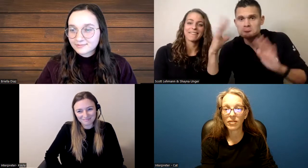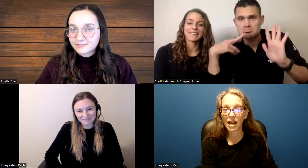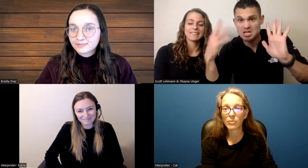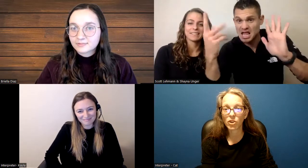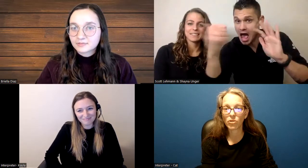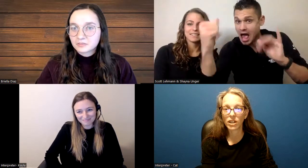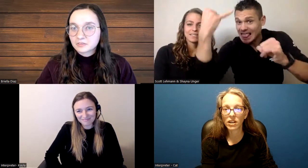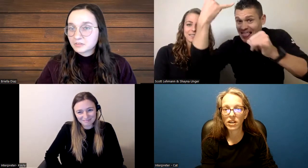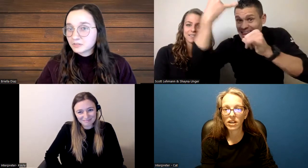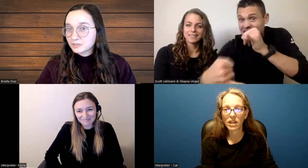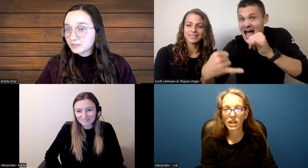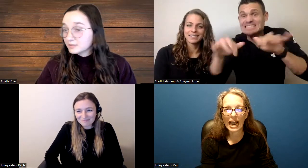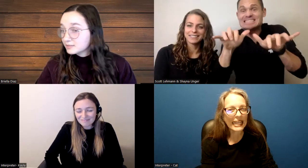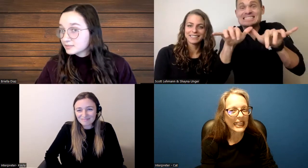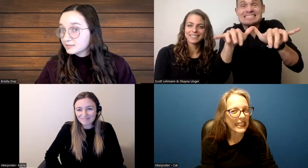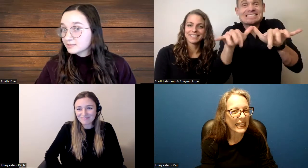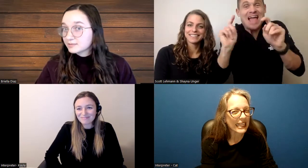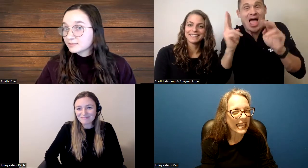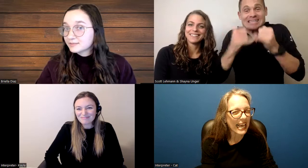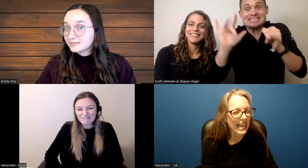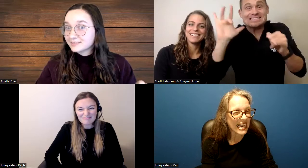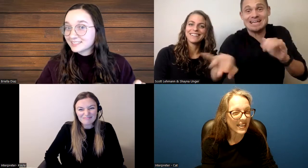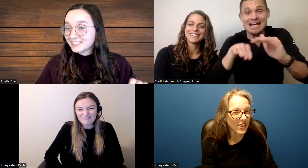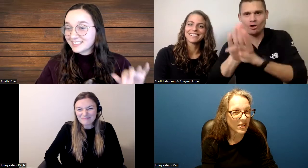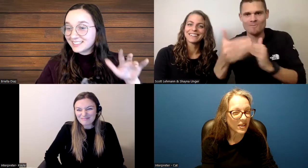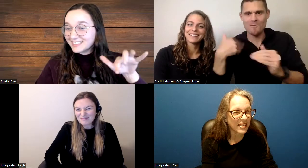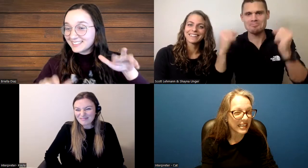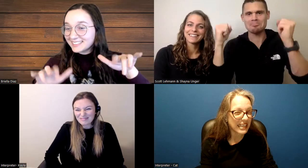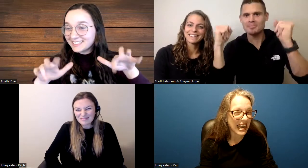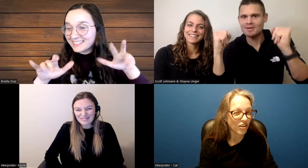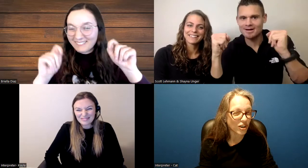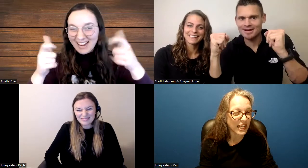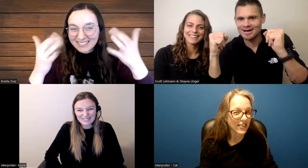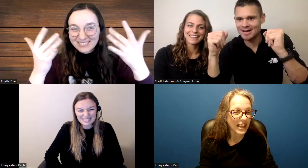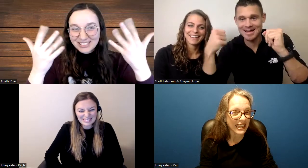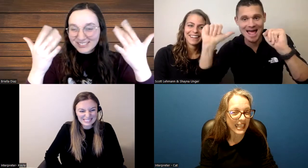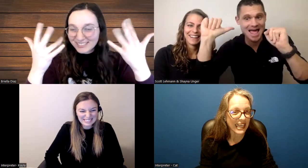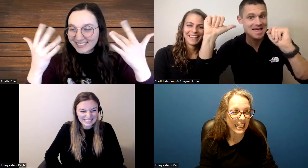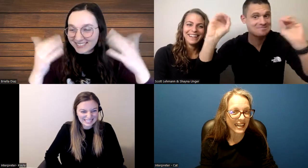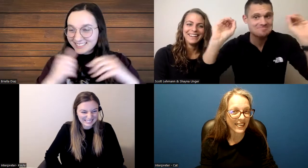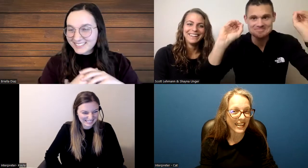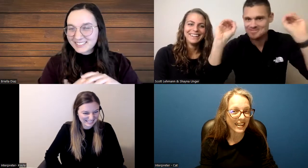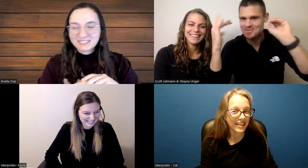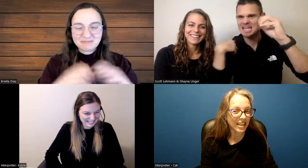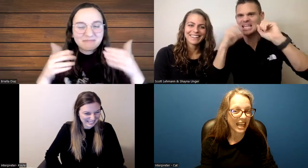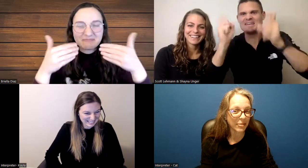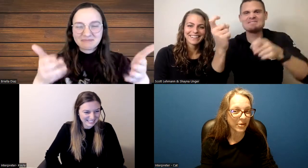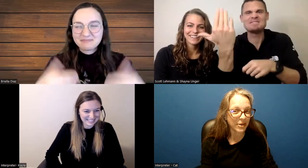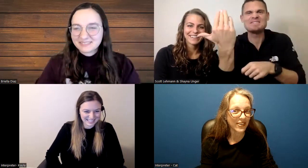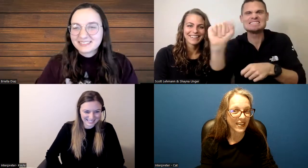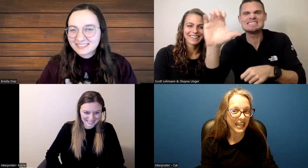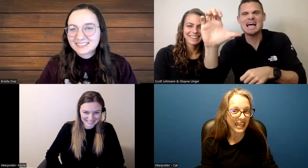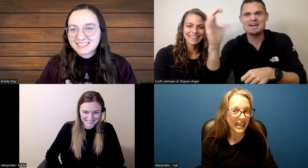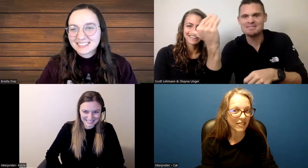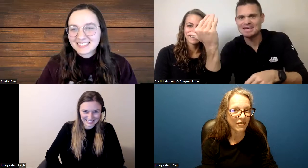Yeah, absolutely. Any last entries kind of thing? Any last thing anybody